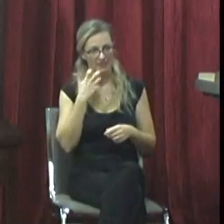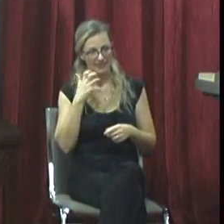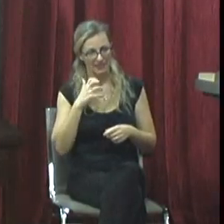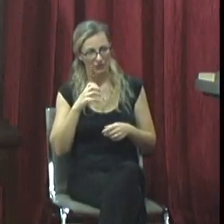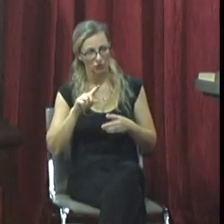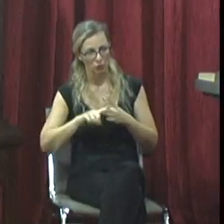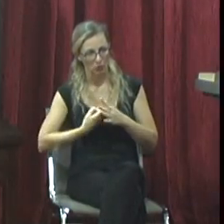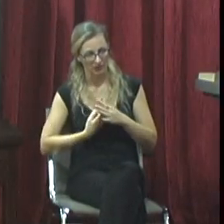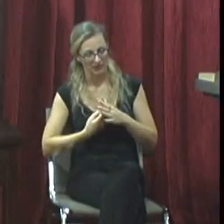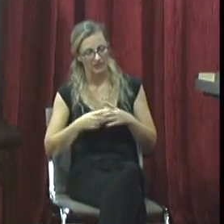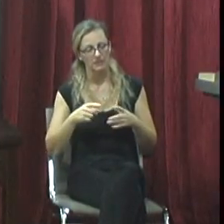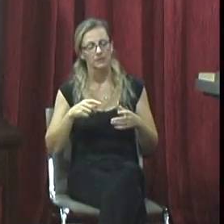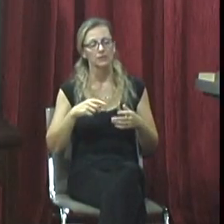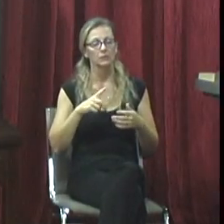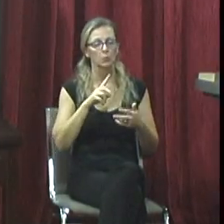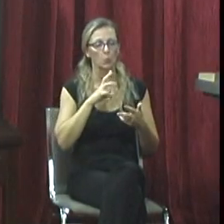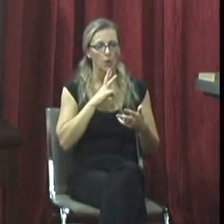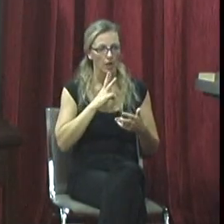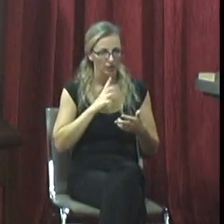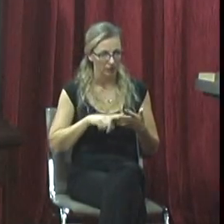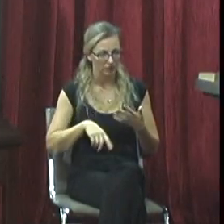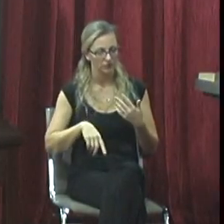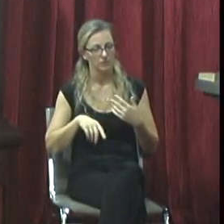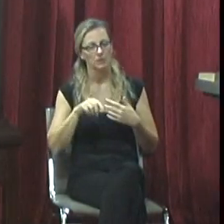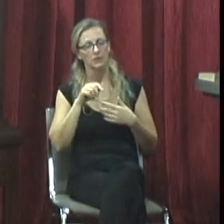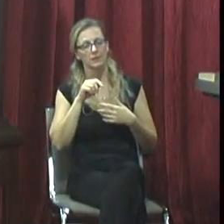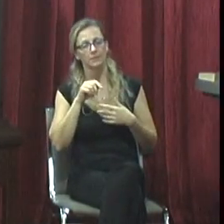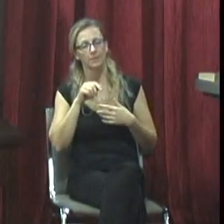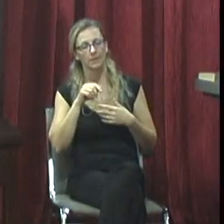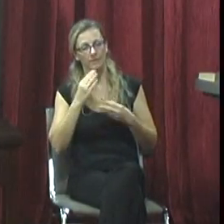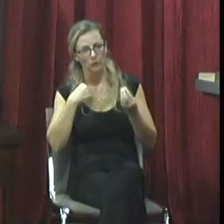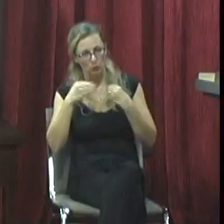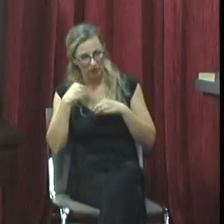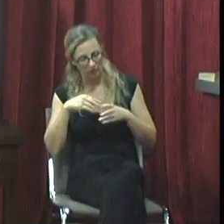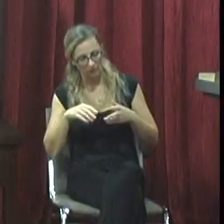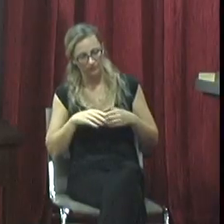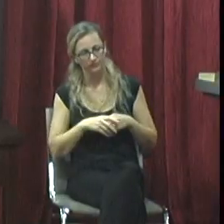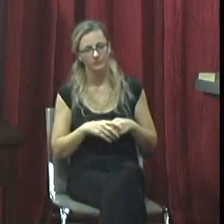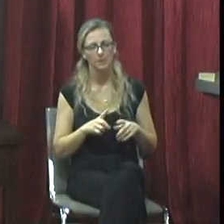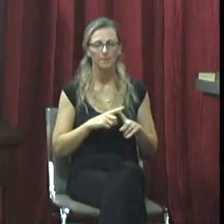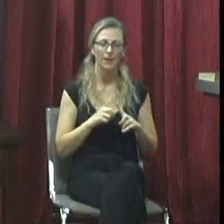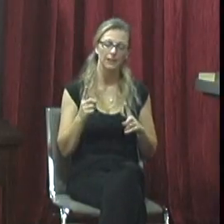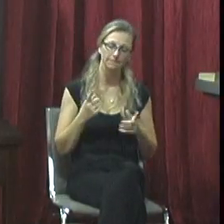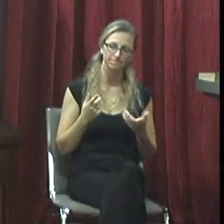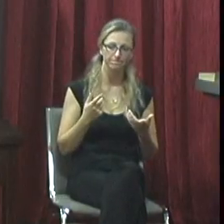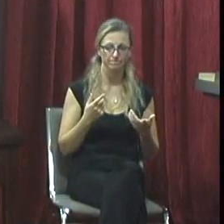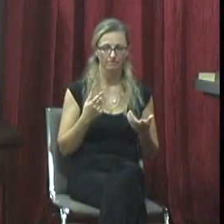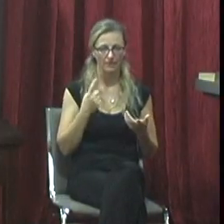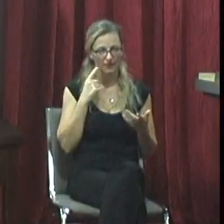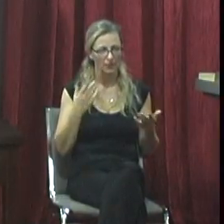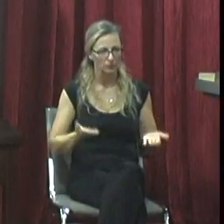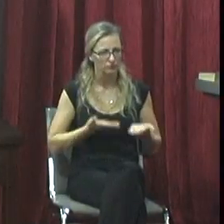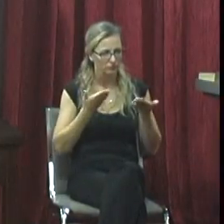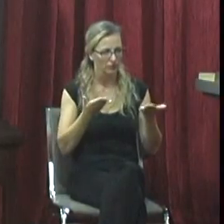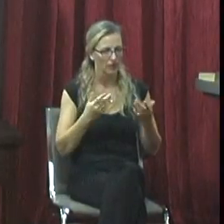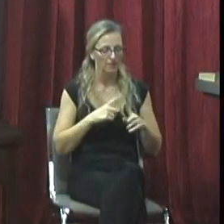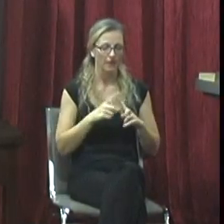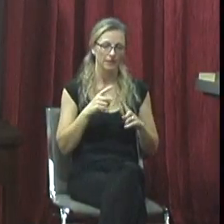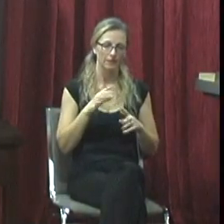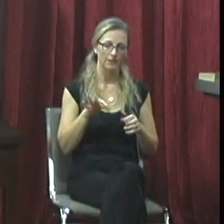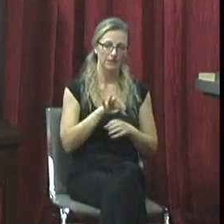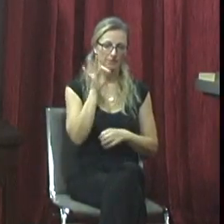items, those kind of things. And I thought maybe I'd be going in that direction, but the Ruach, the Spirit, led me back to